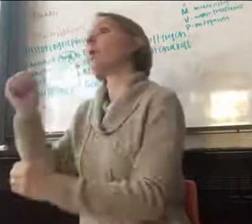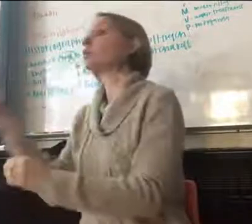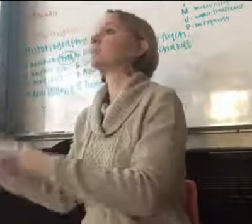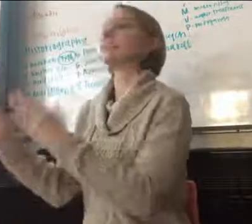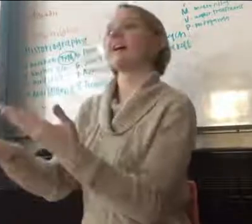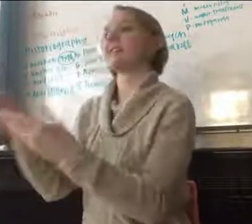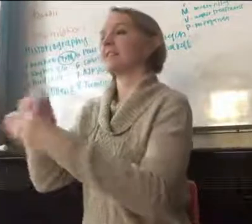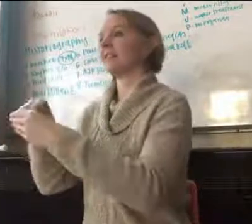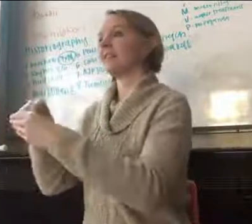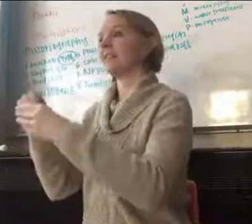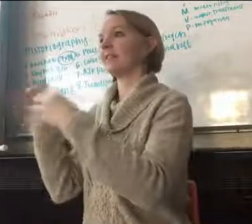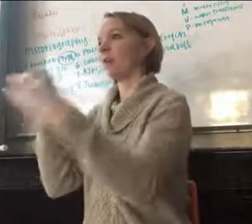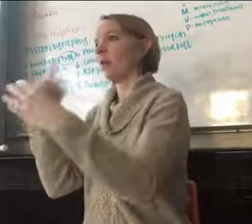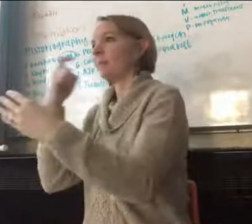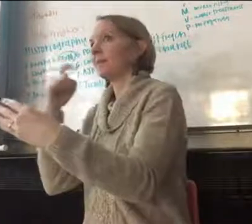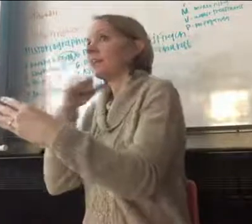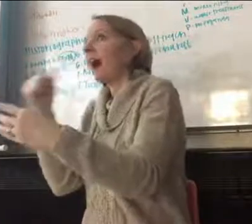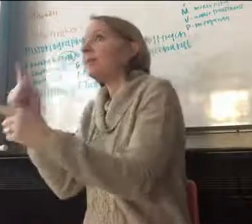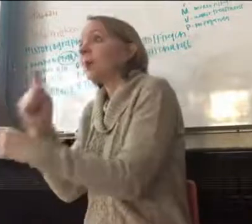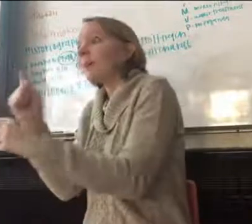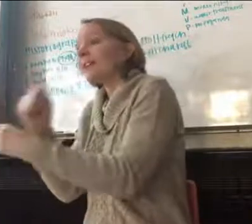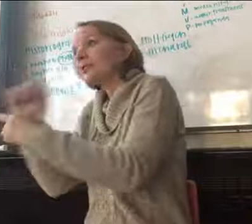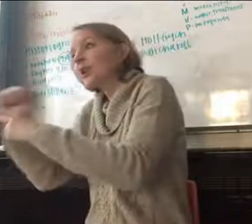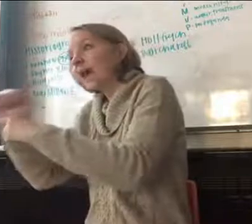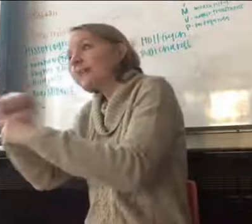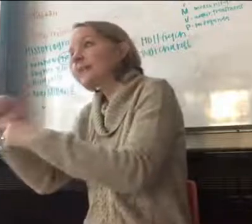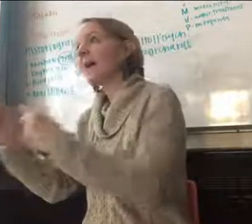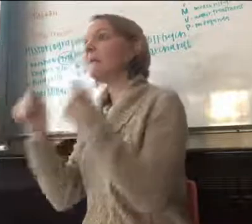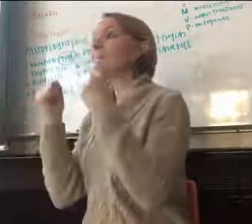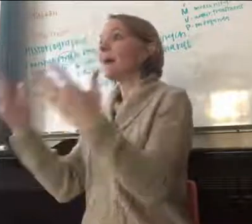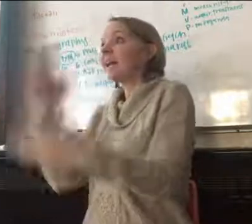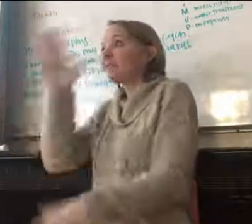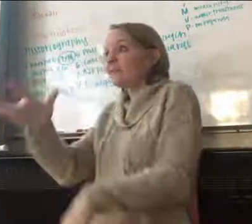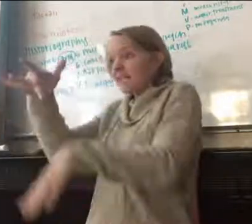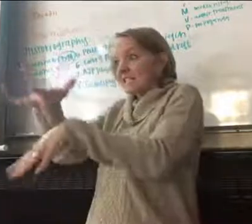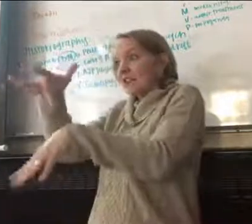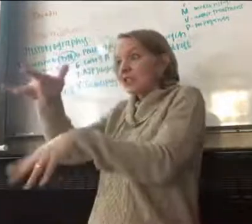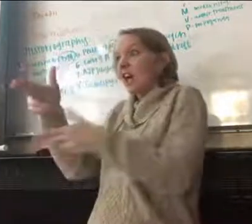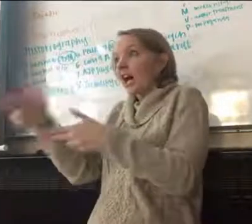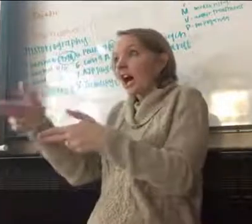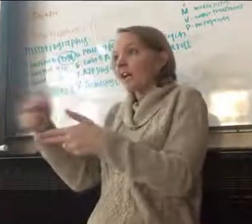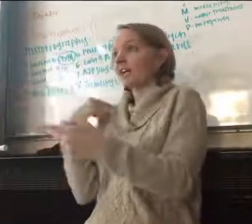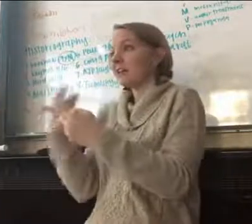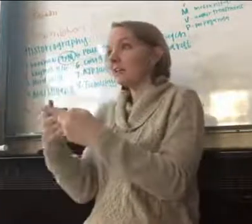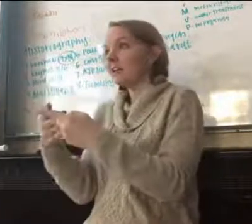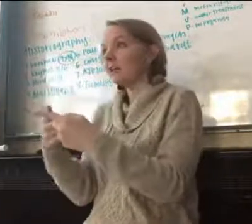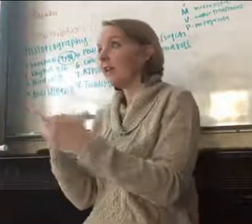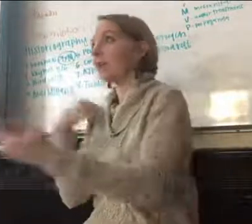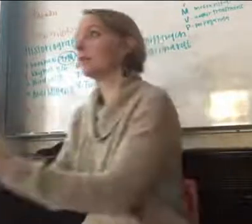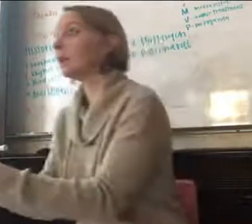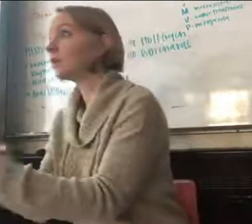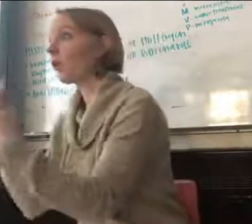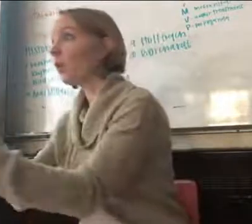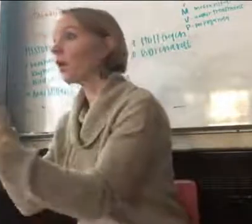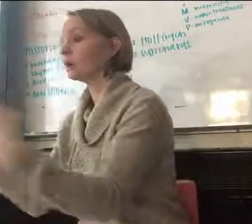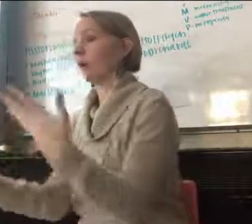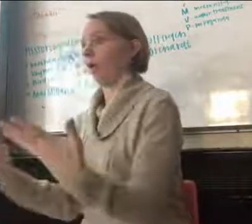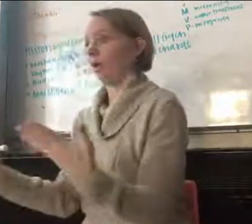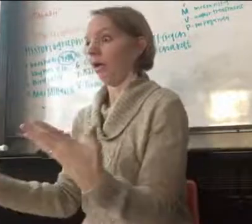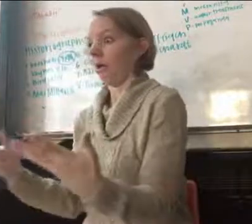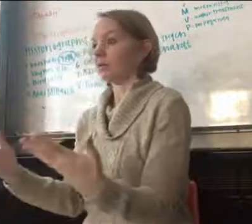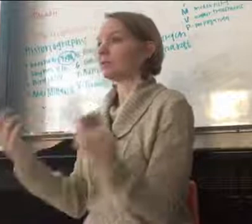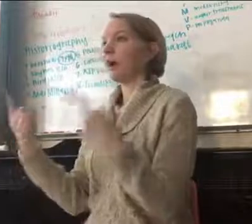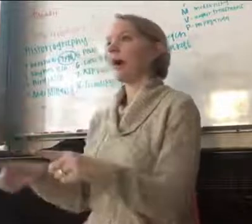war because they haven't been properly trained. A lot of them had never shot a gun until they were on the front lines. And so what happens is that